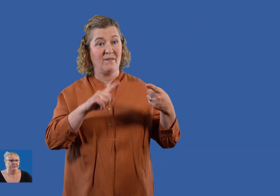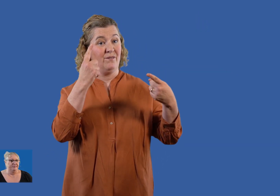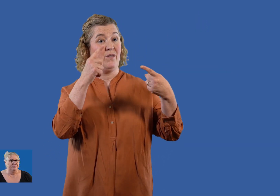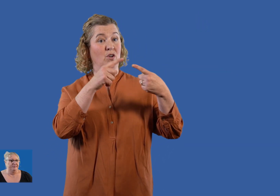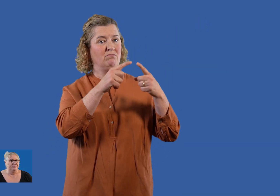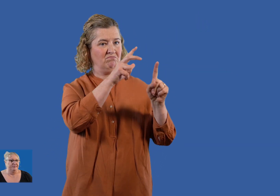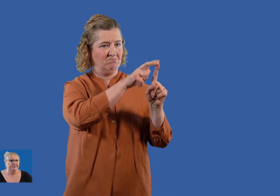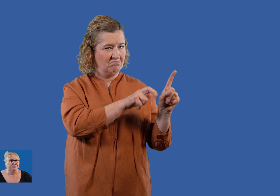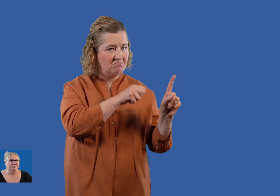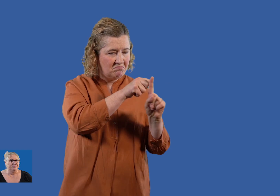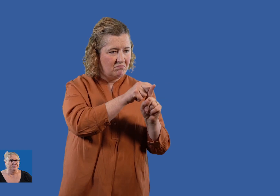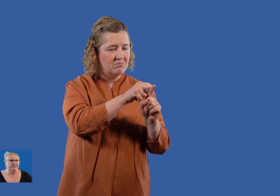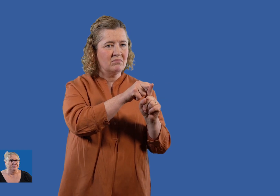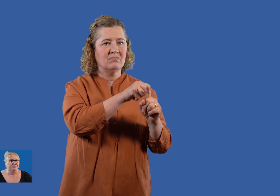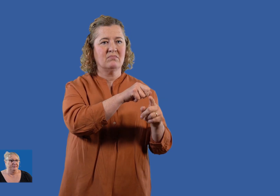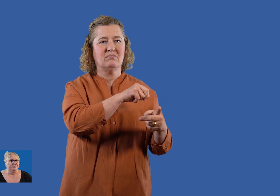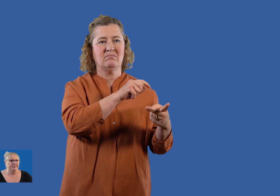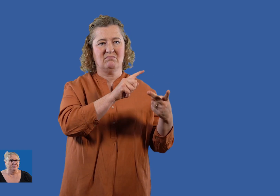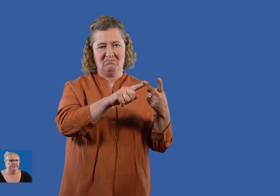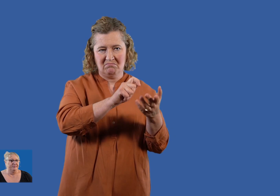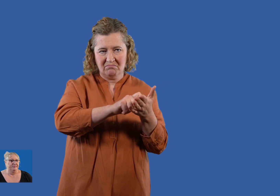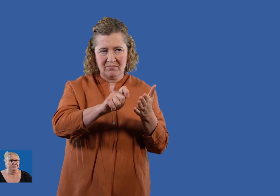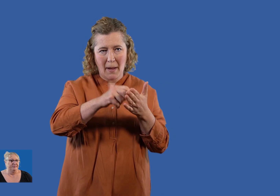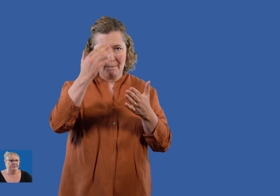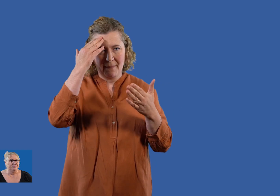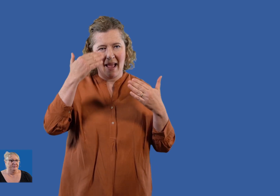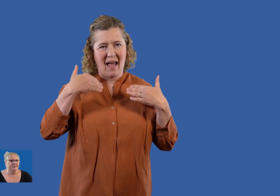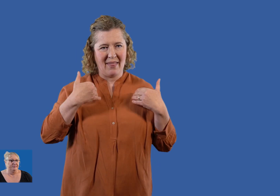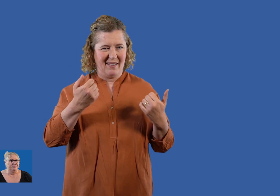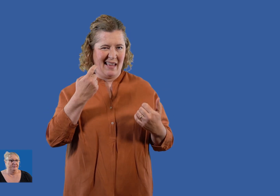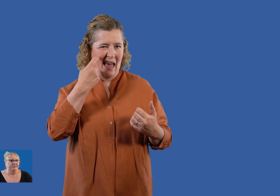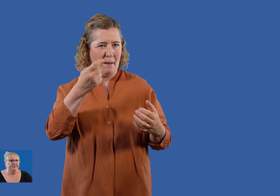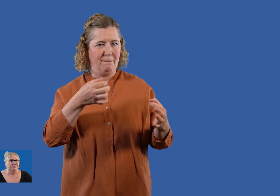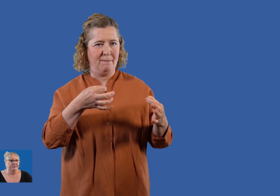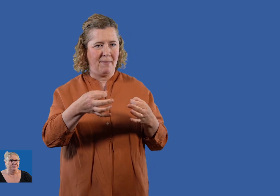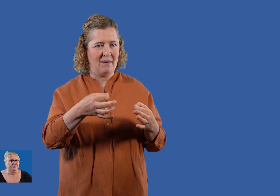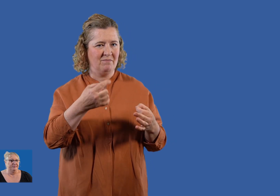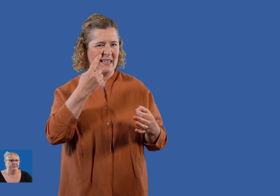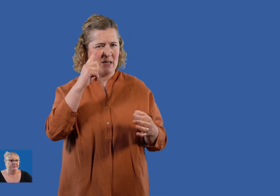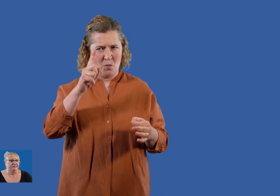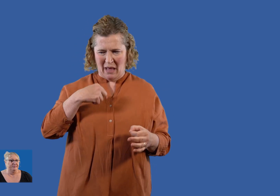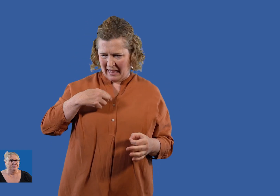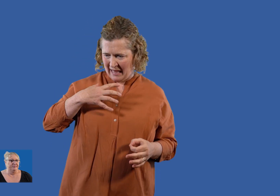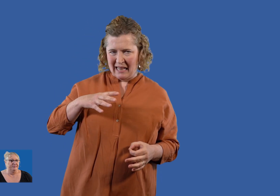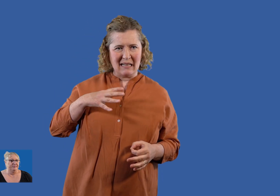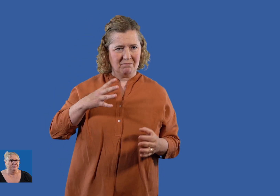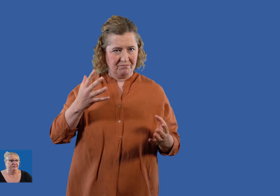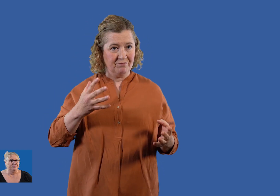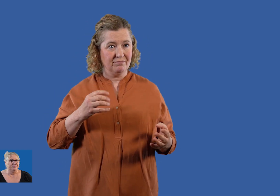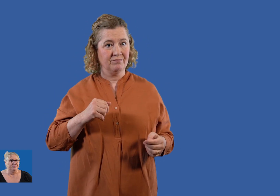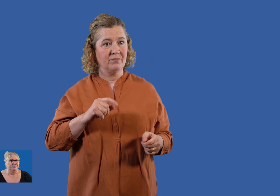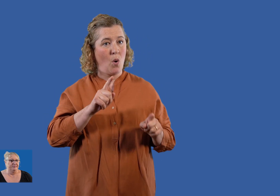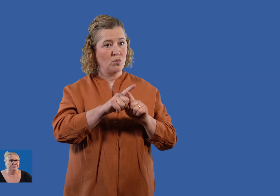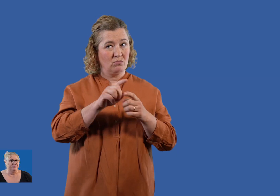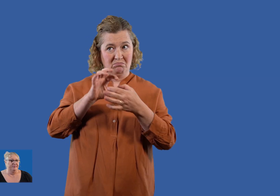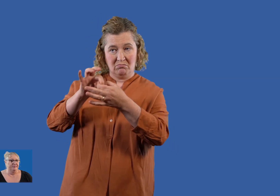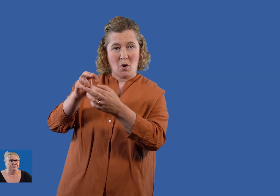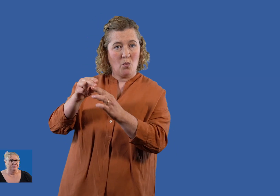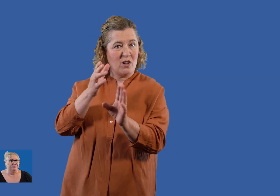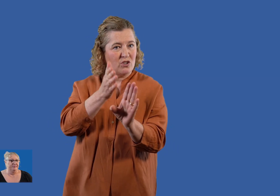is to establish a diagnosis and a mental health care plan to identify their needs. Then link into psychology or